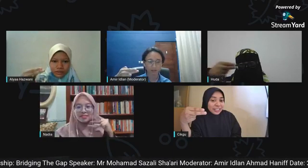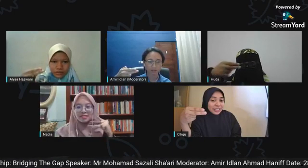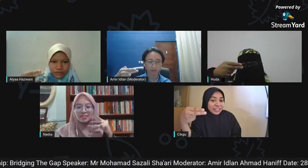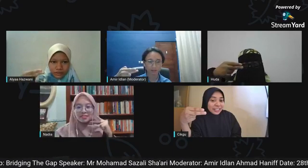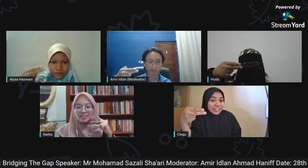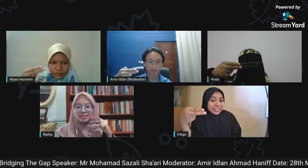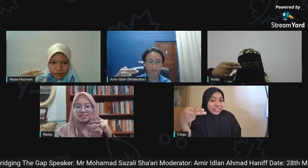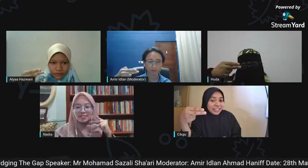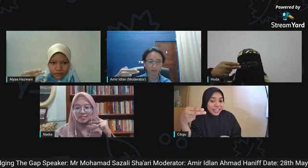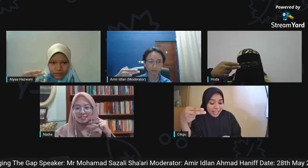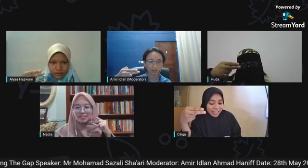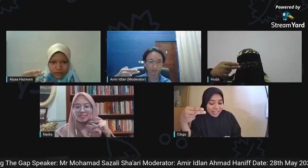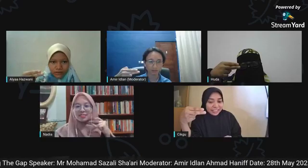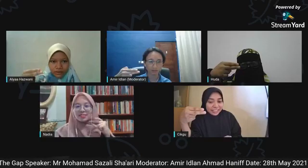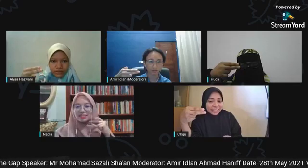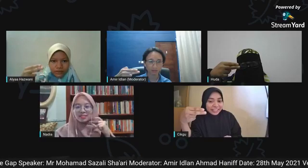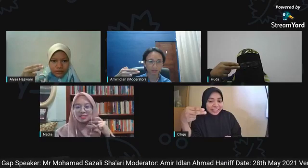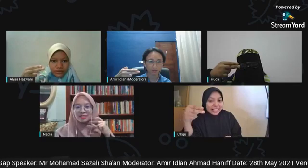H